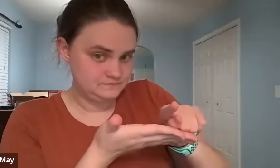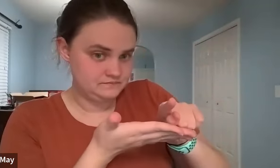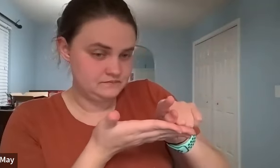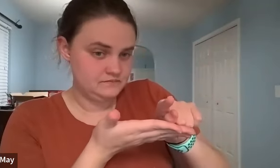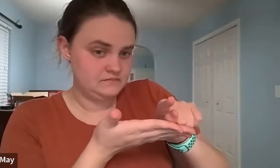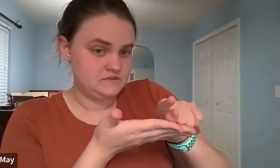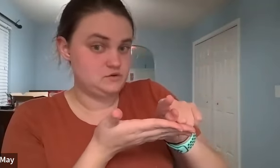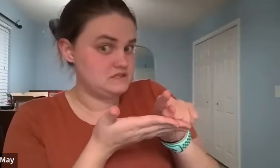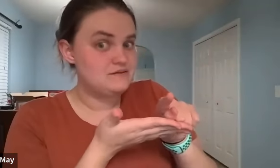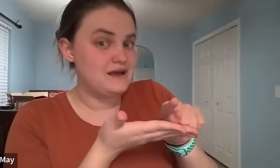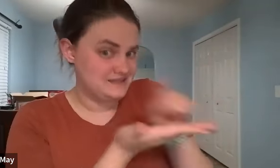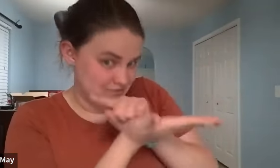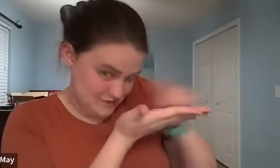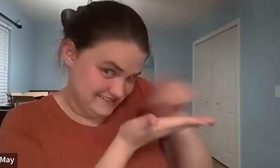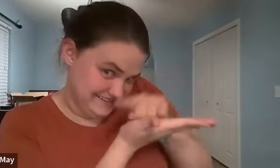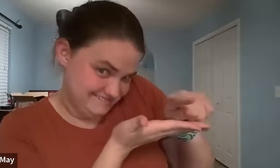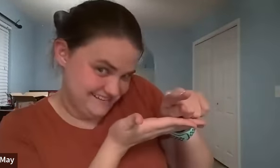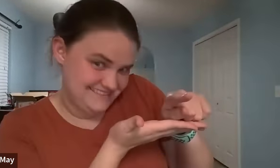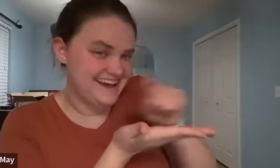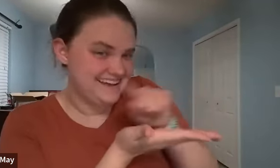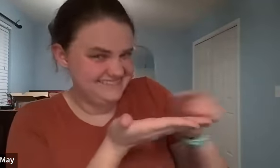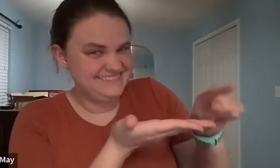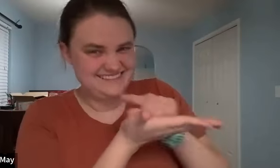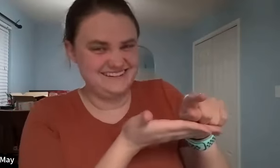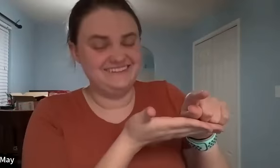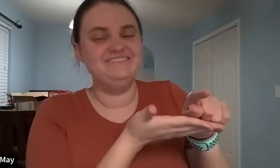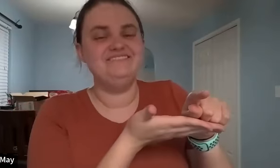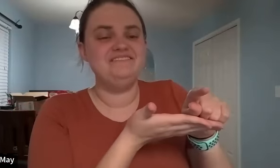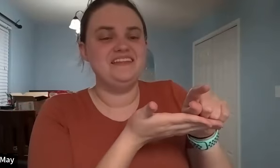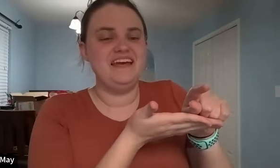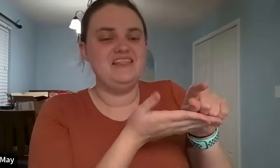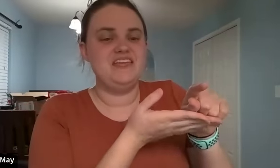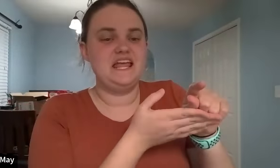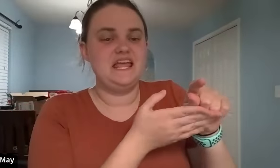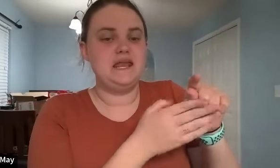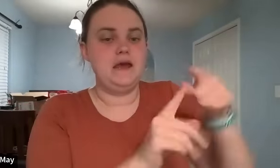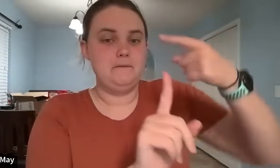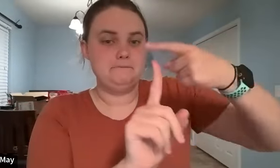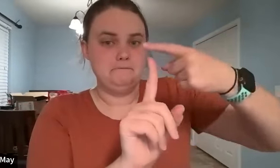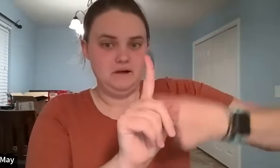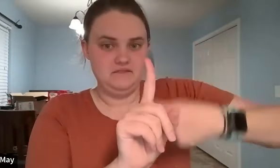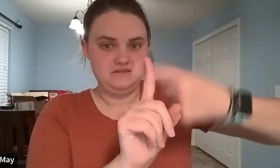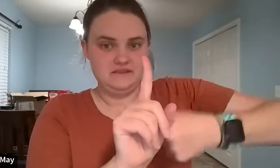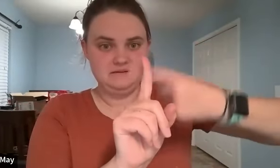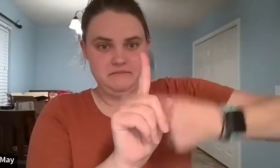So this class is weekly, like that sort of deal. And then monthly,